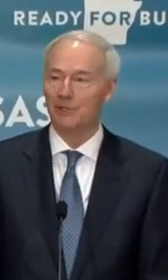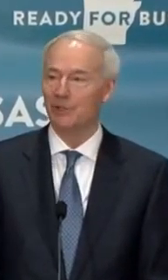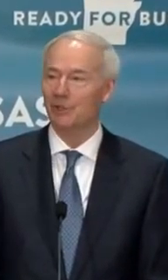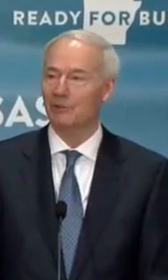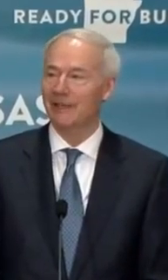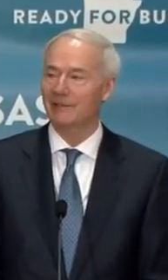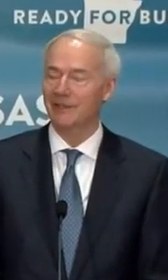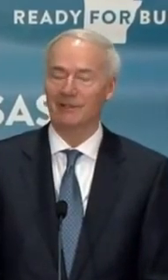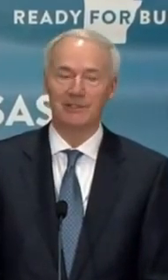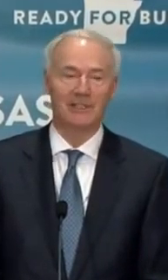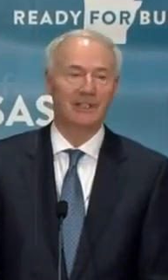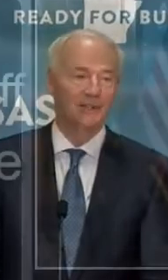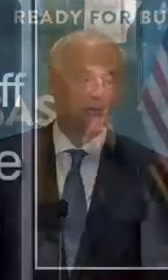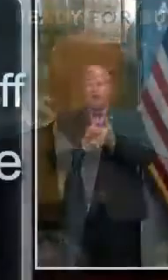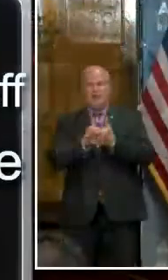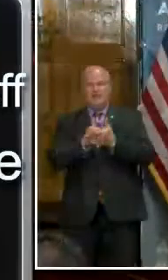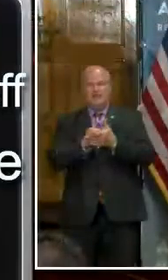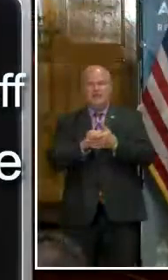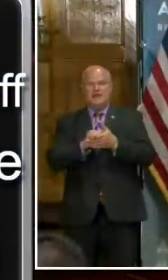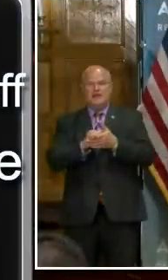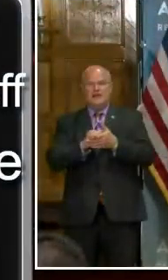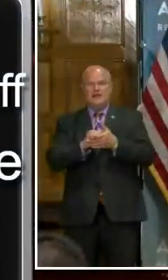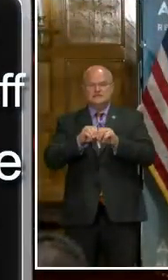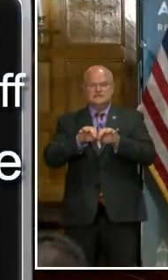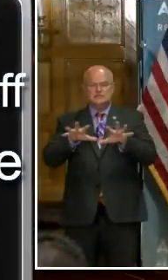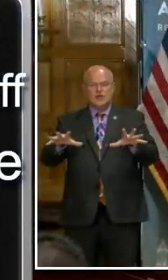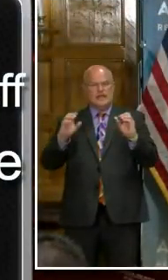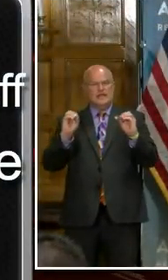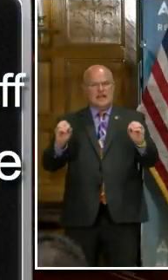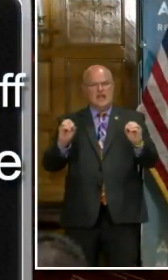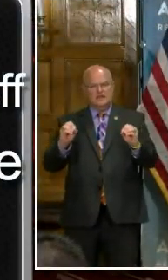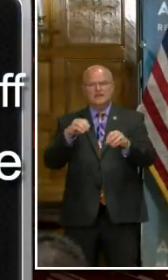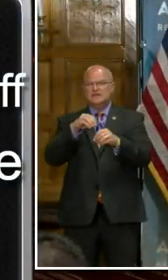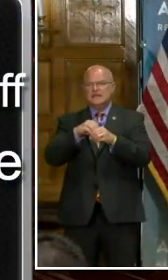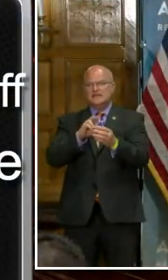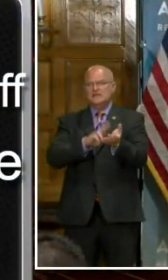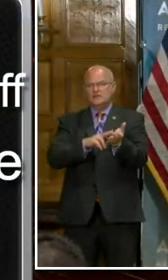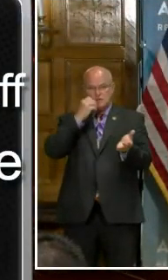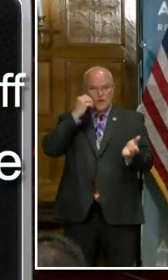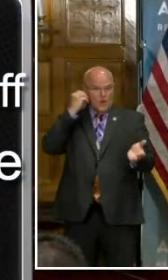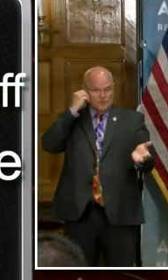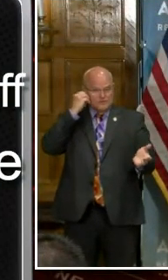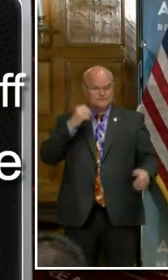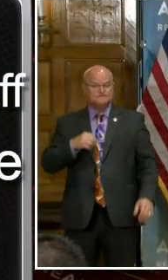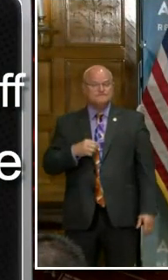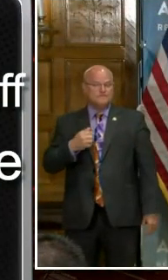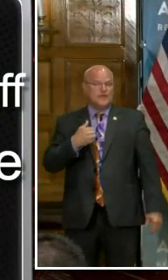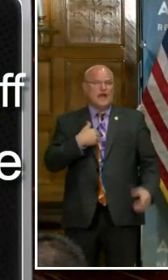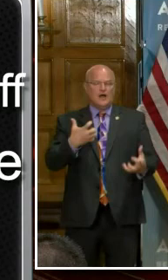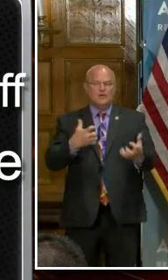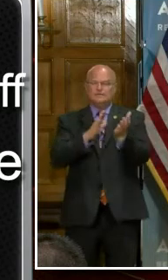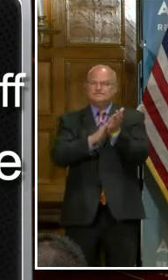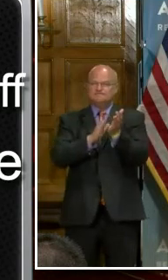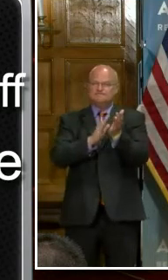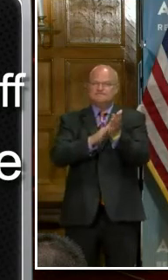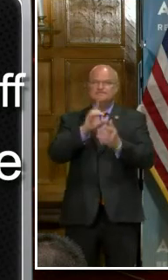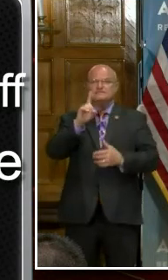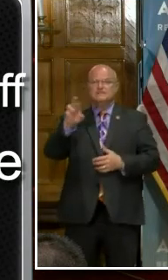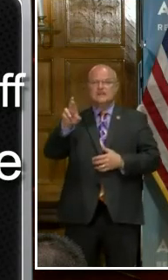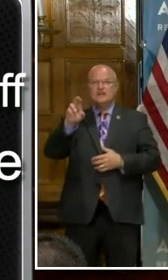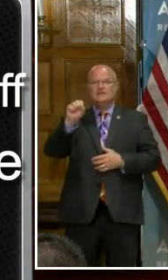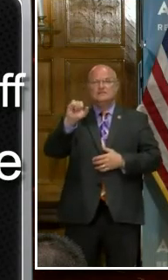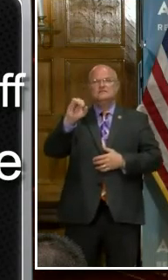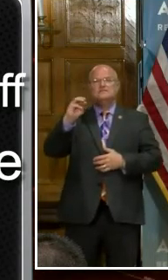can to make sure that there is no spread and contagion in these facilities. And so I want to compliment Dr.